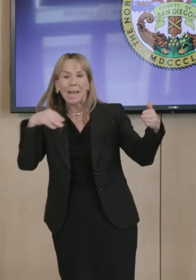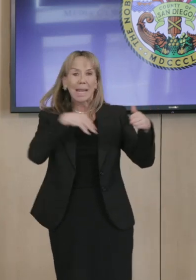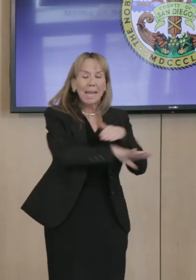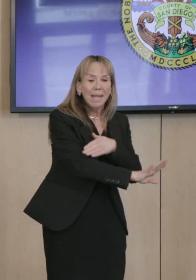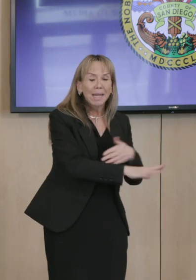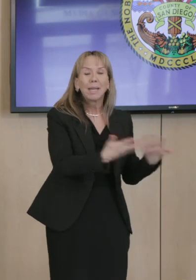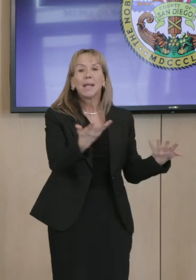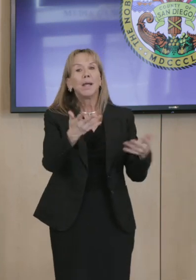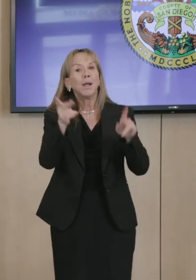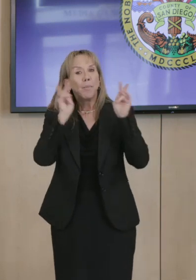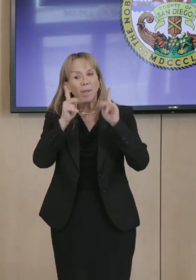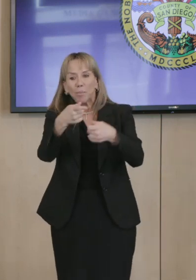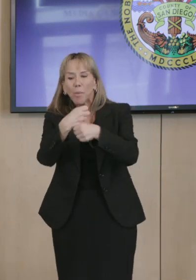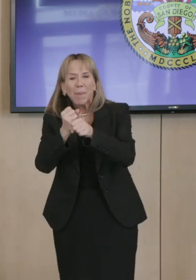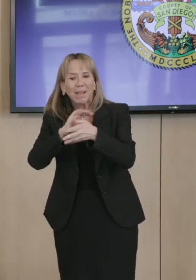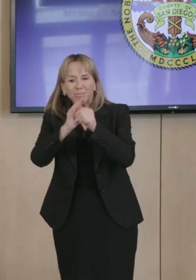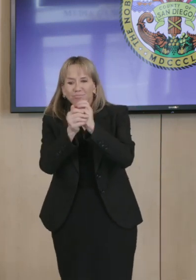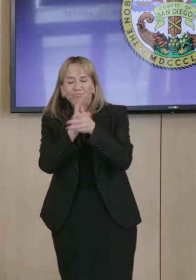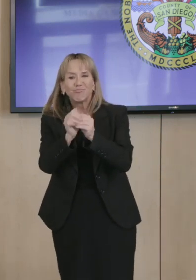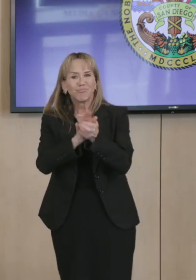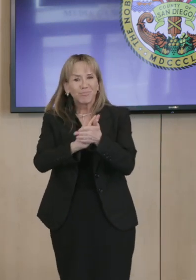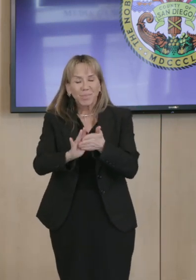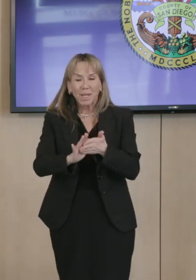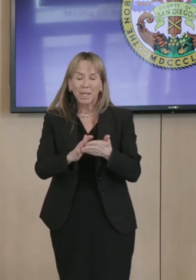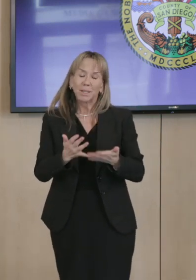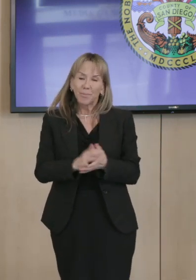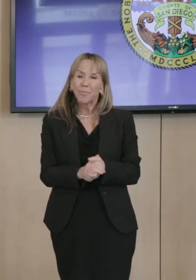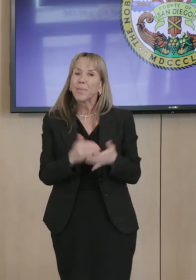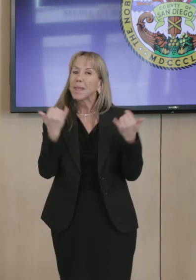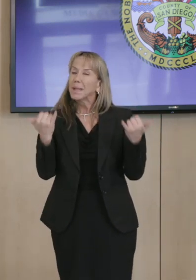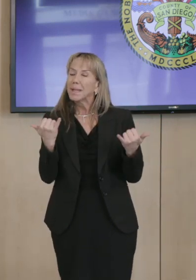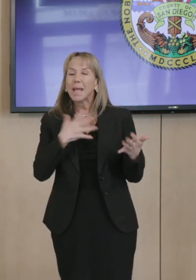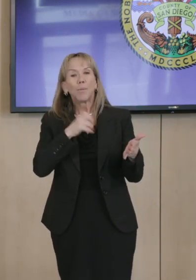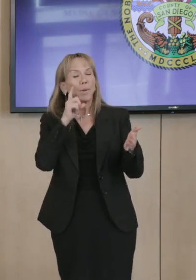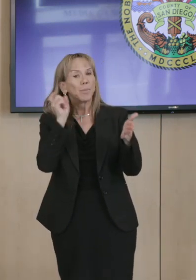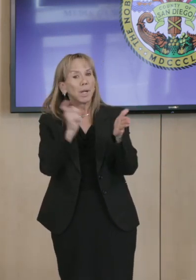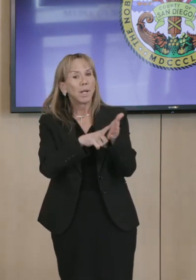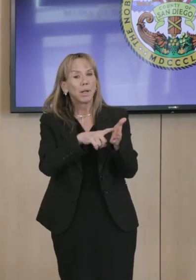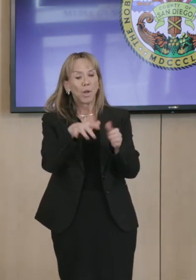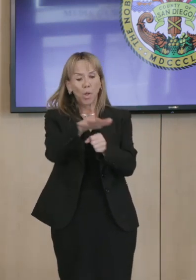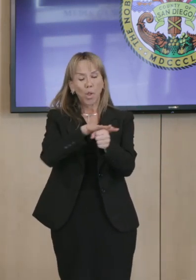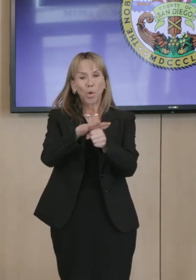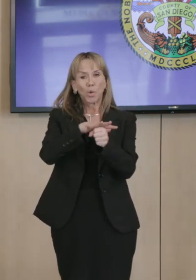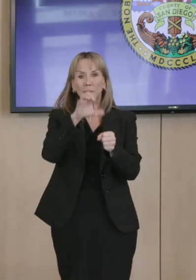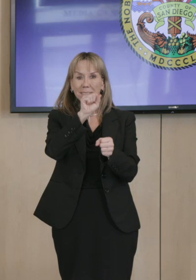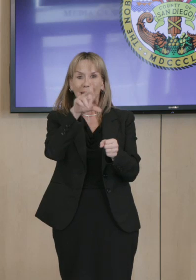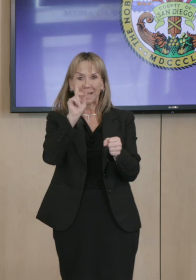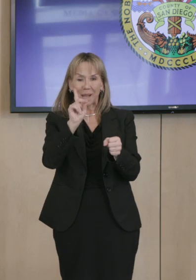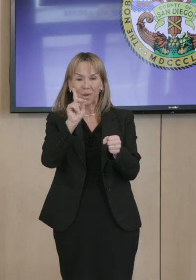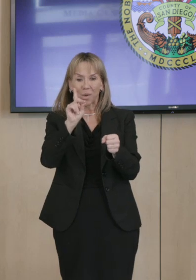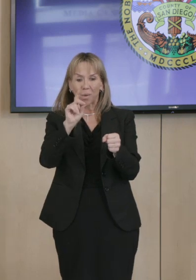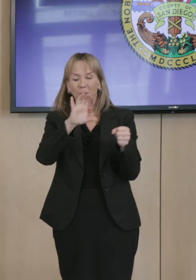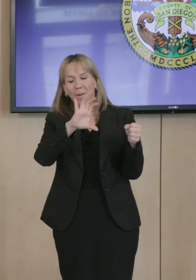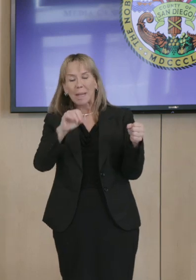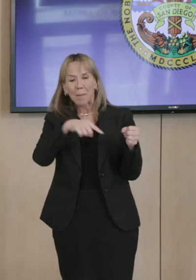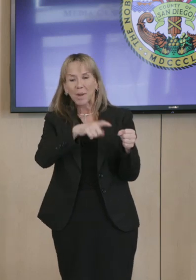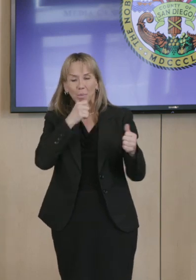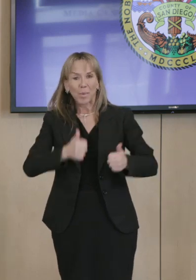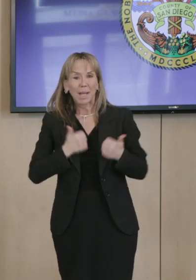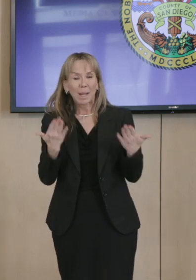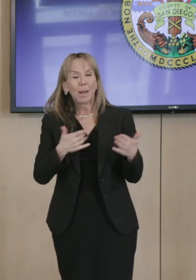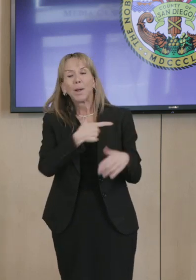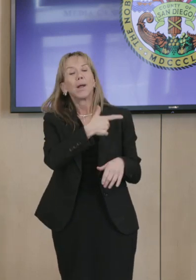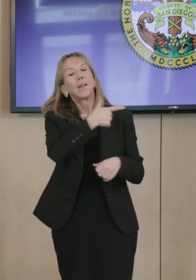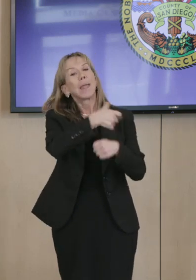much needed hand sanitizer. Today I want to at least recognize a local San Diego company, ResMed. They normally make